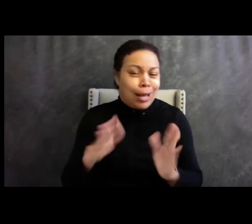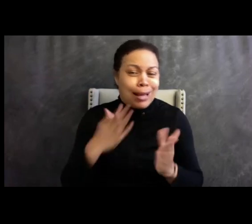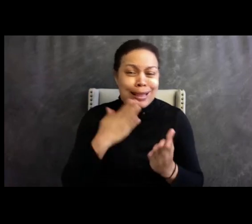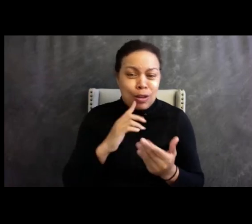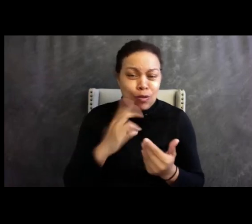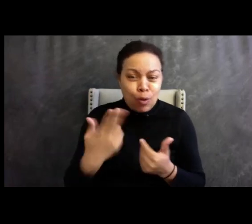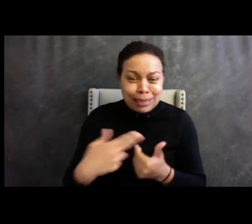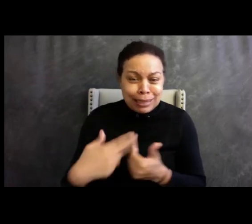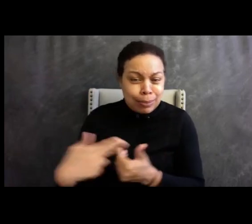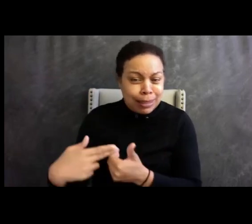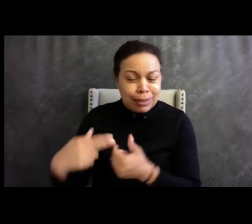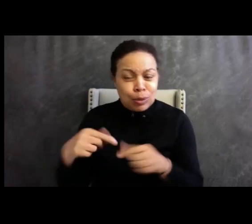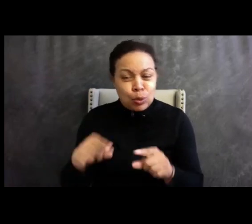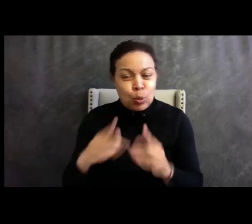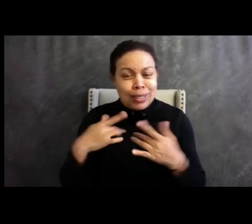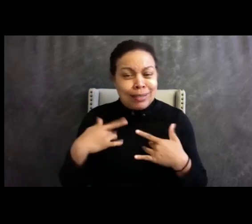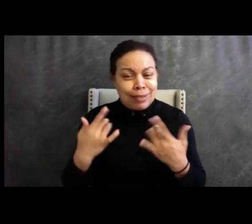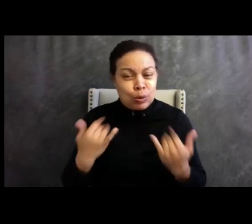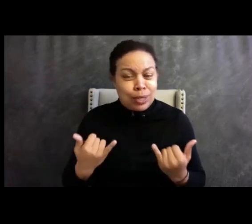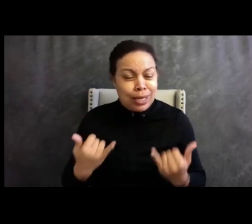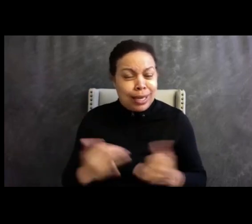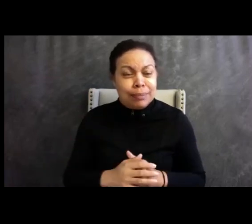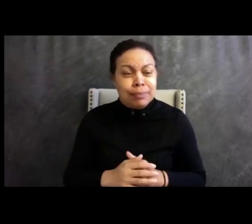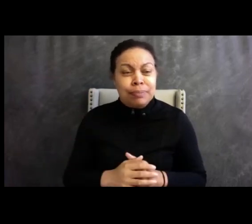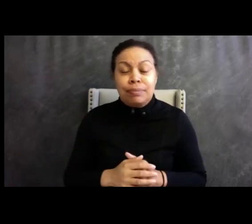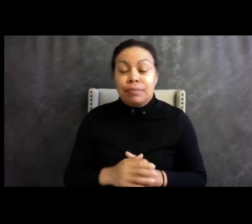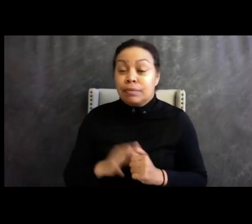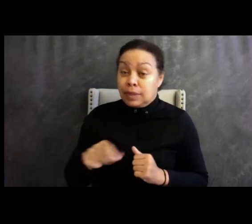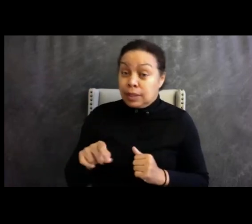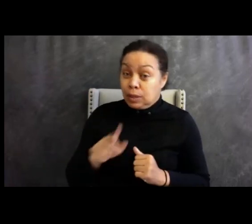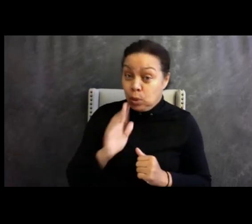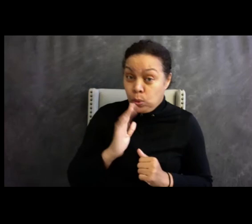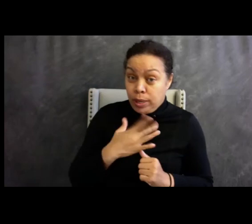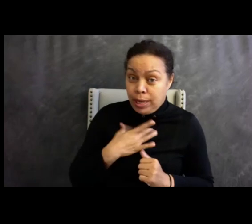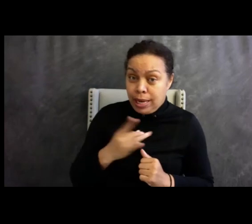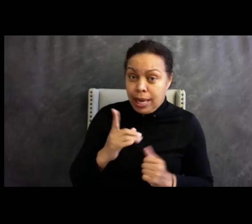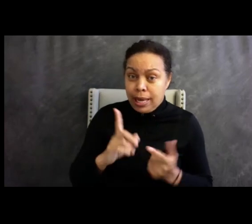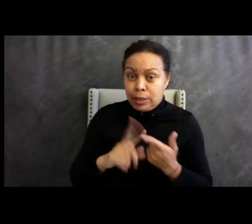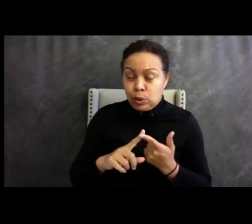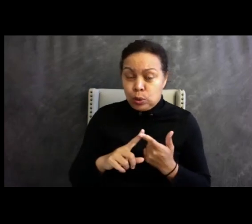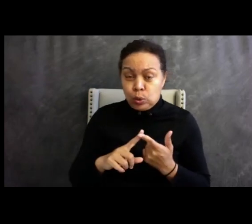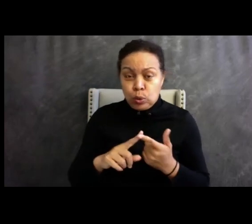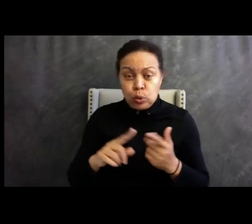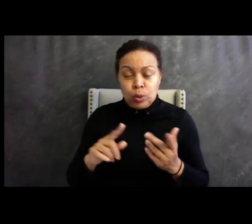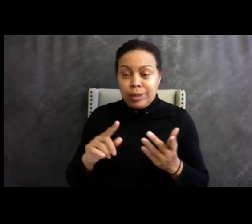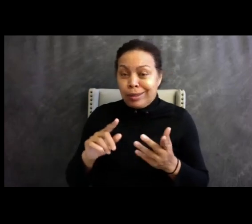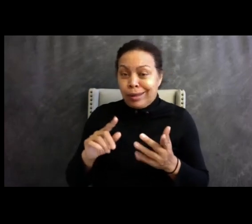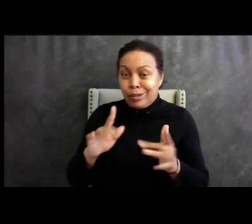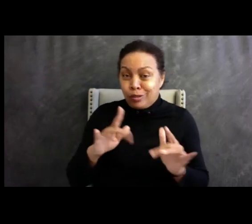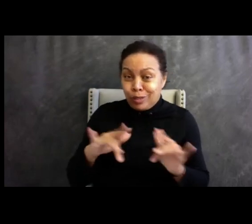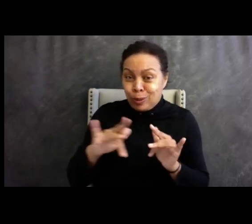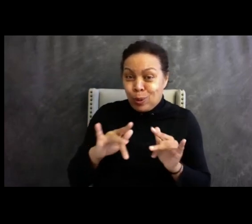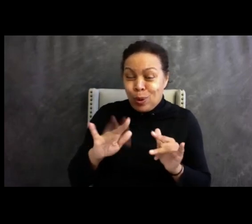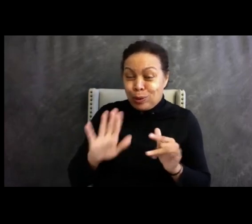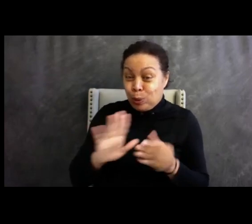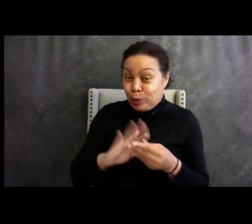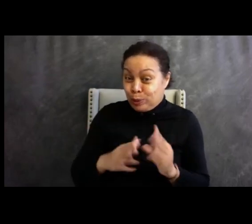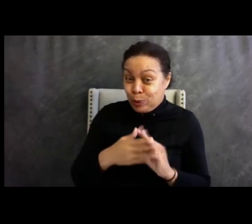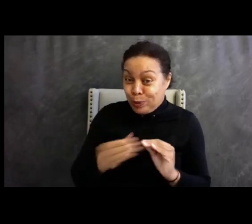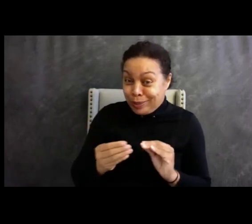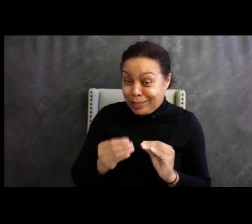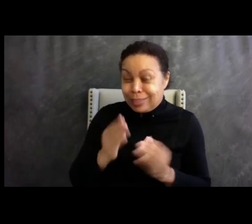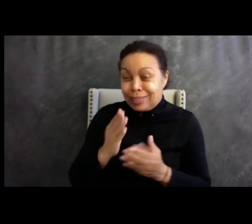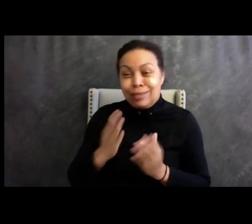participation in this event. If you would like to record and share your story as part of the Peale's cultural